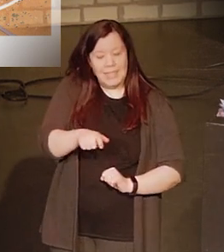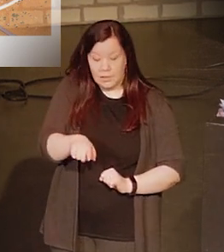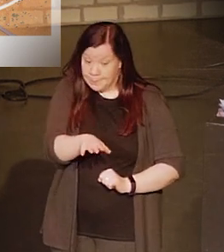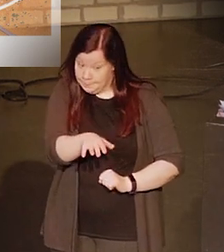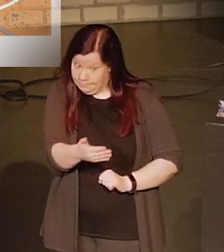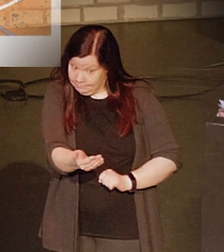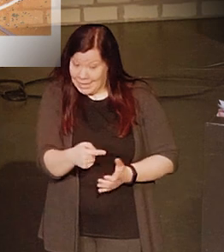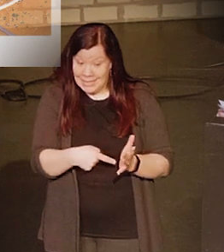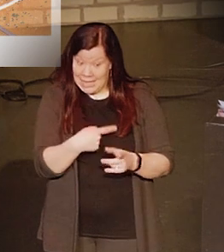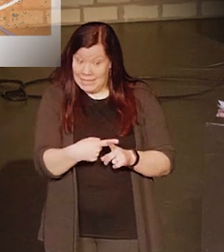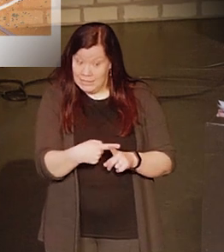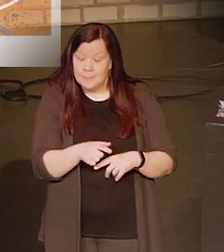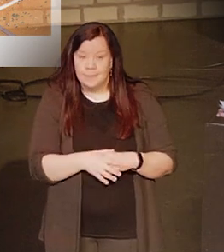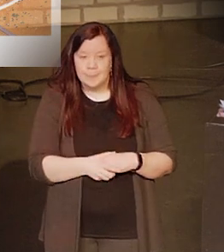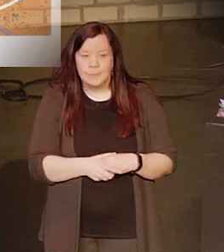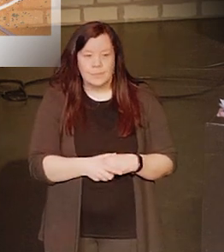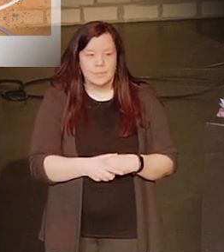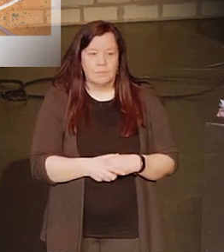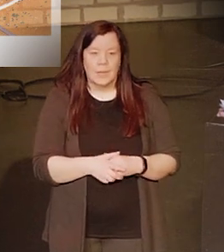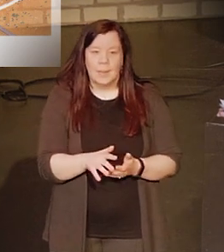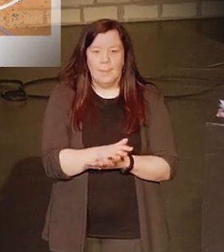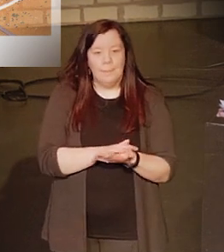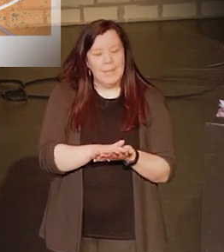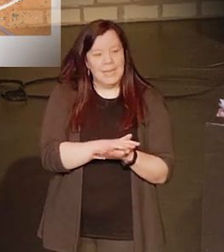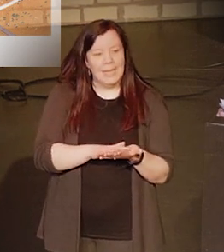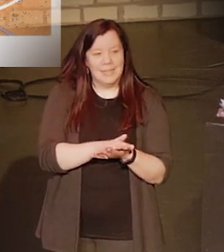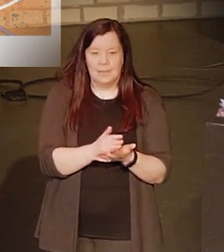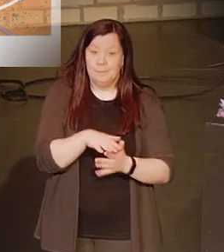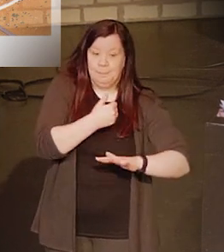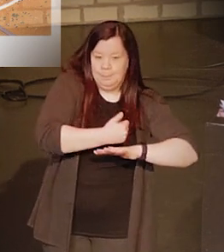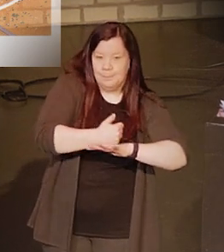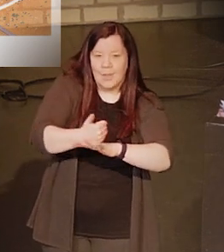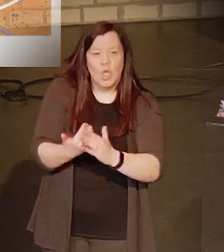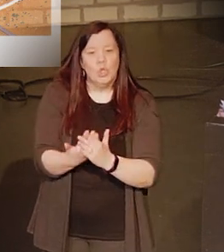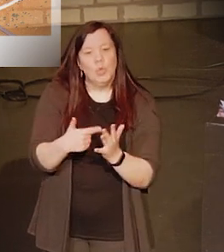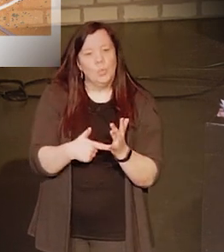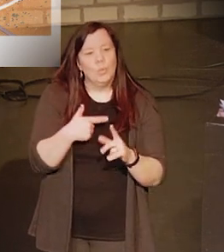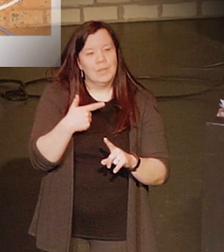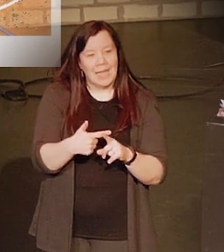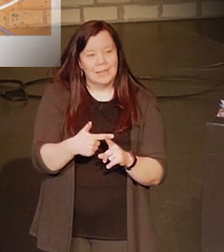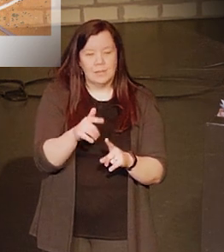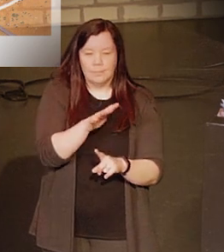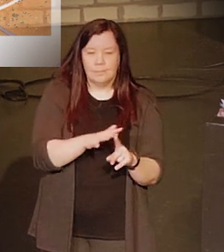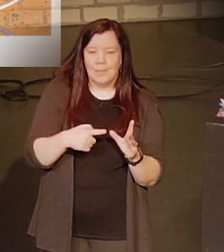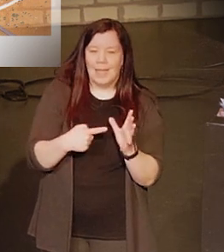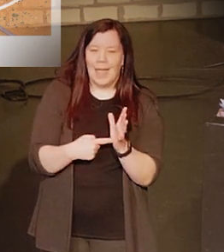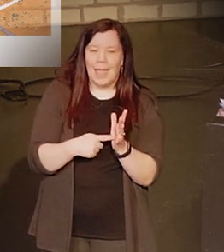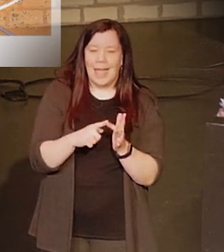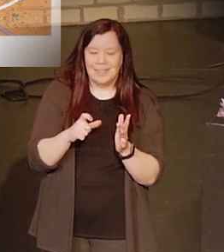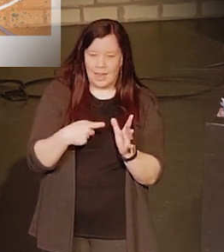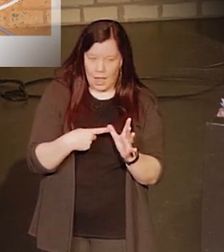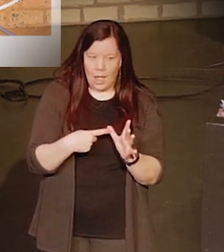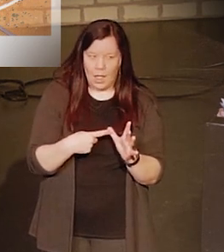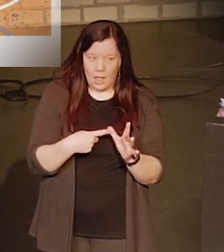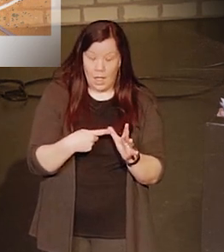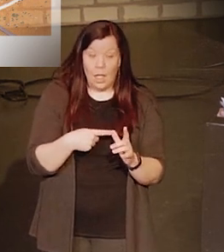citizens. And there'll be a whole series of internal taxes across Attica. But there will also be a renewed emphasis